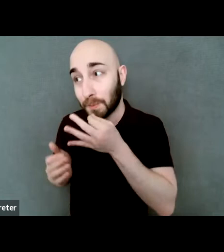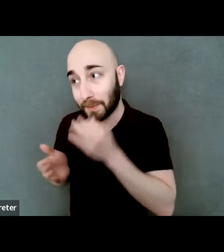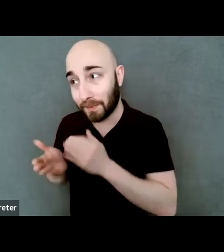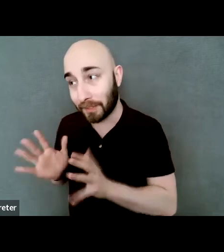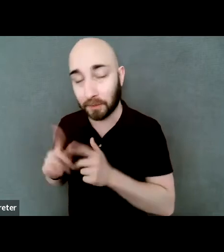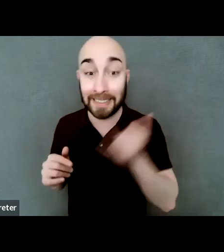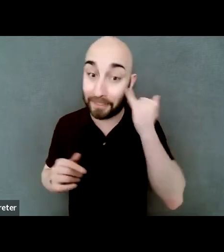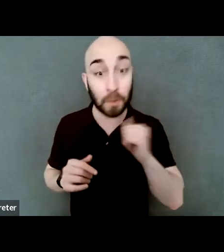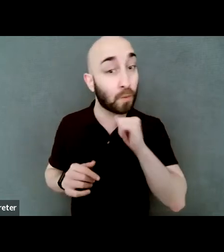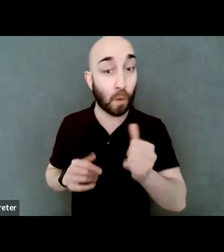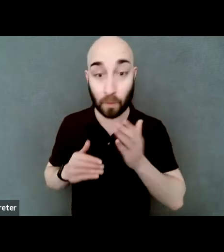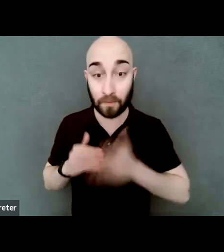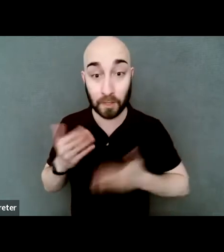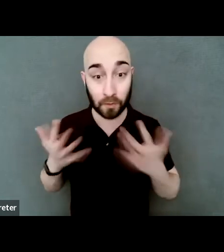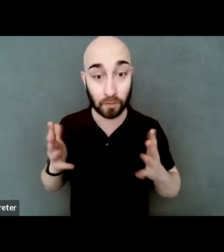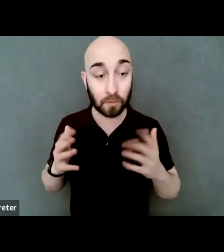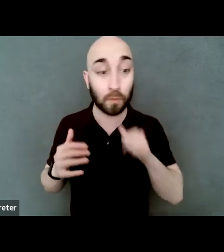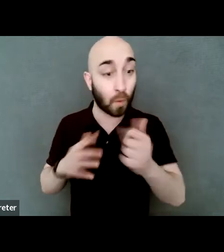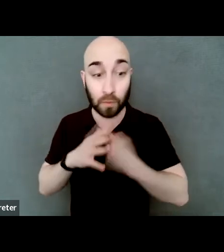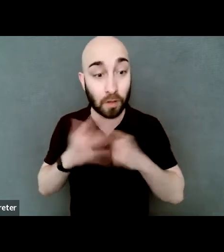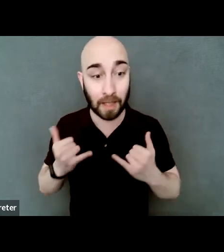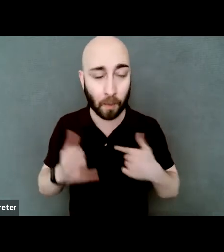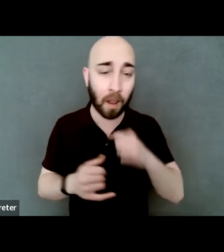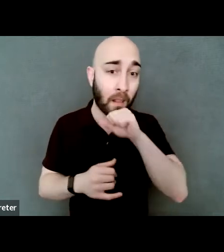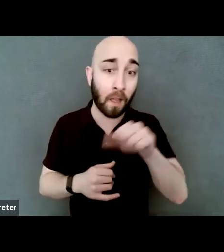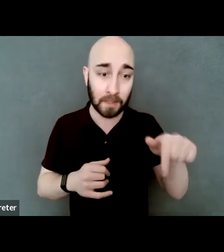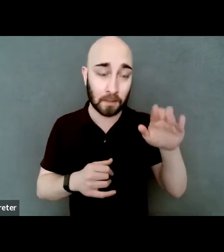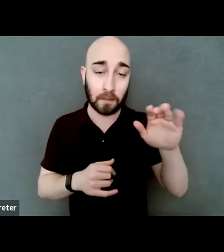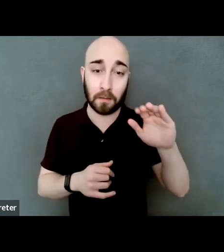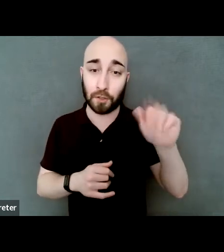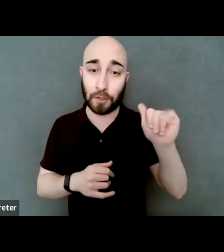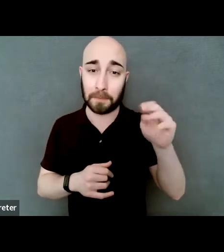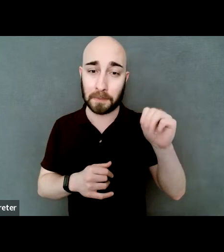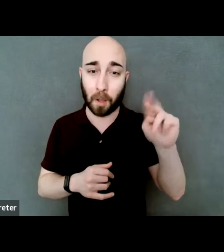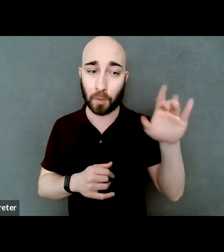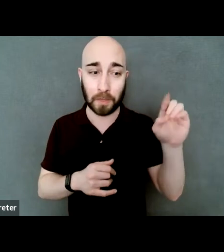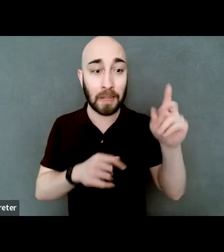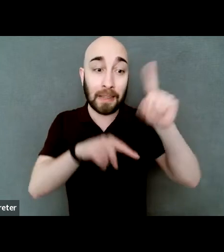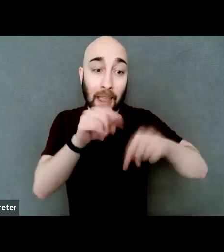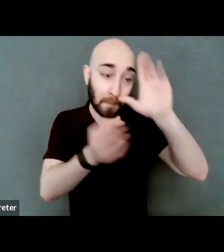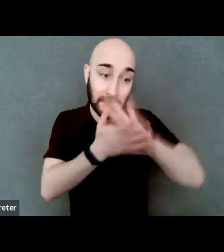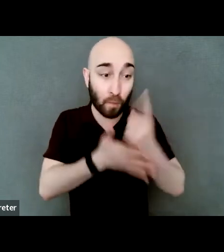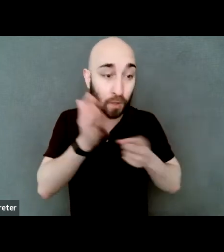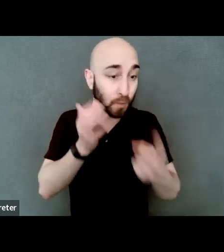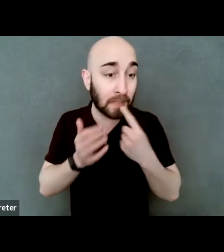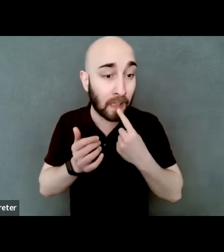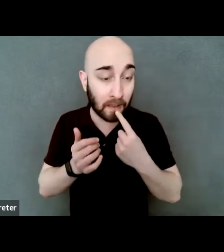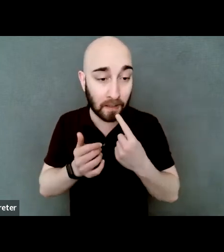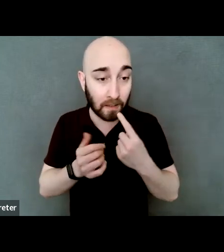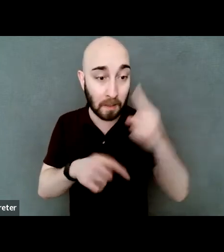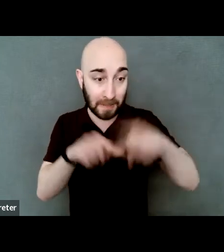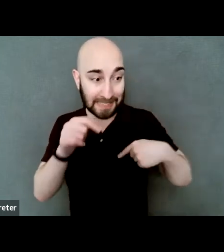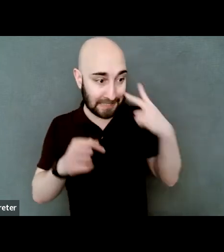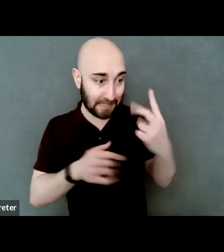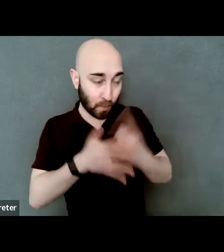this is going to be what's going to happen. And I love this quote by Baldwin. I can't believe what you say, that the song goes, because I see what you